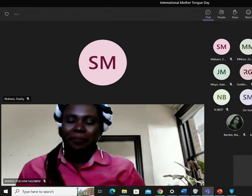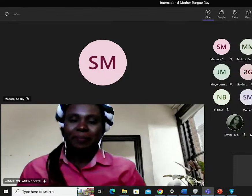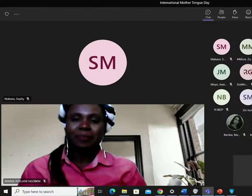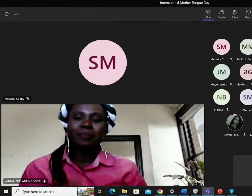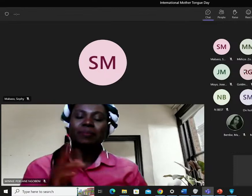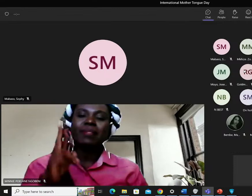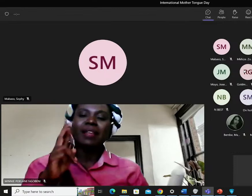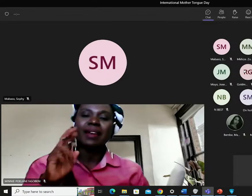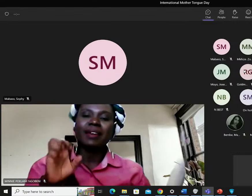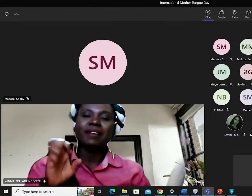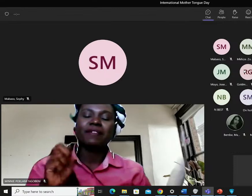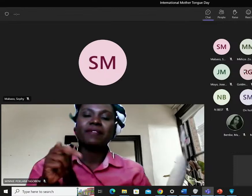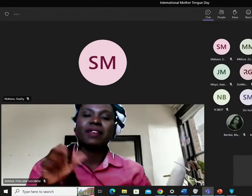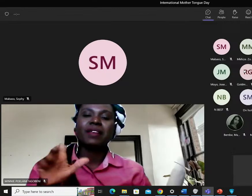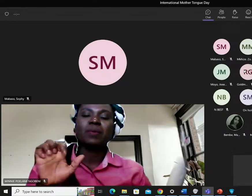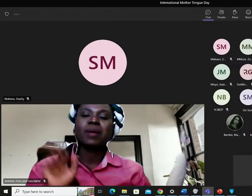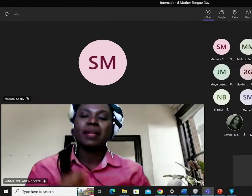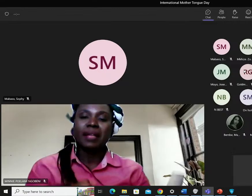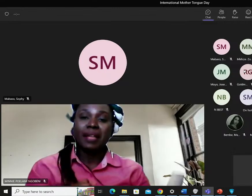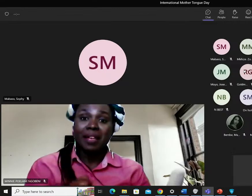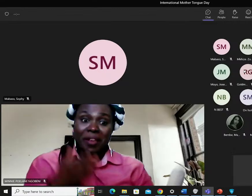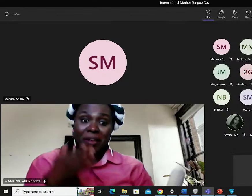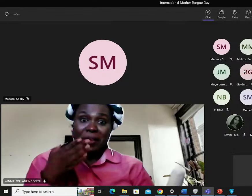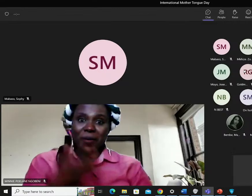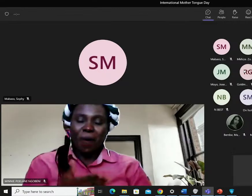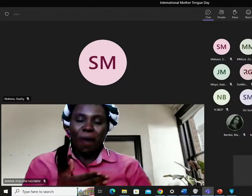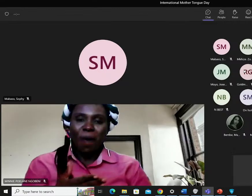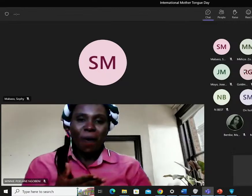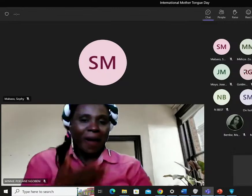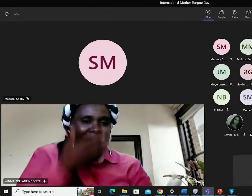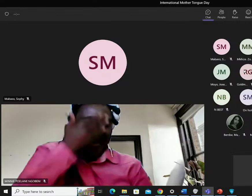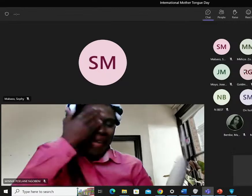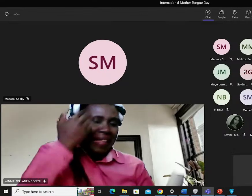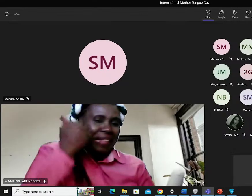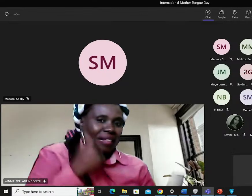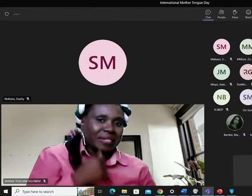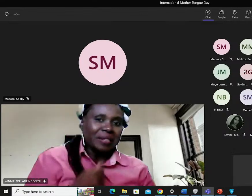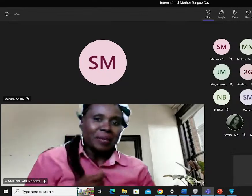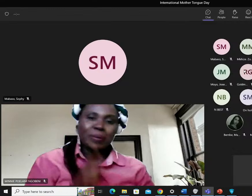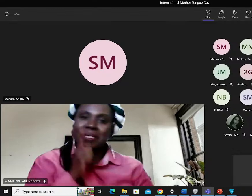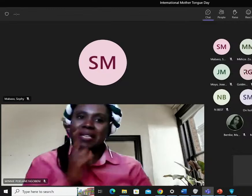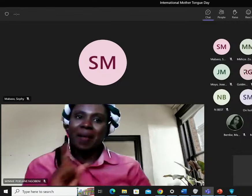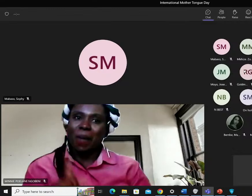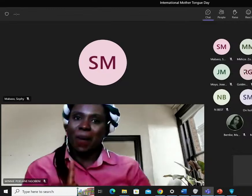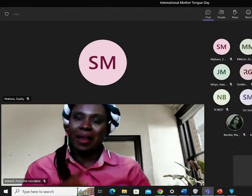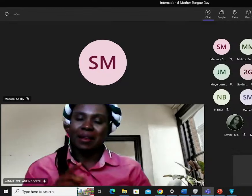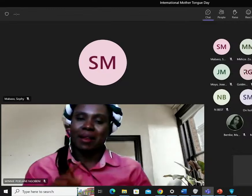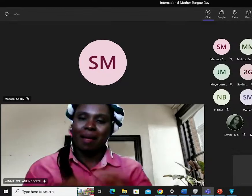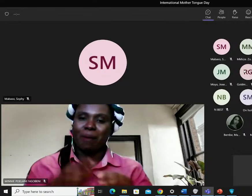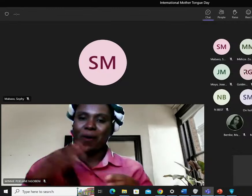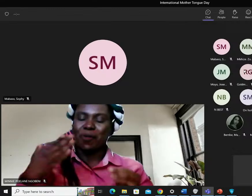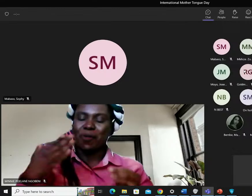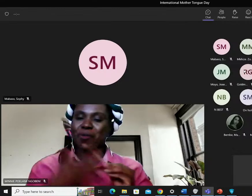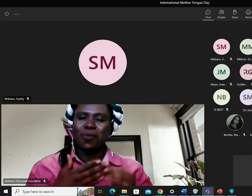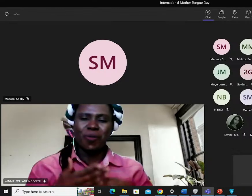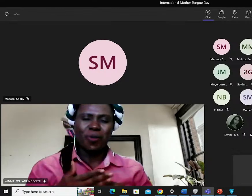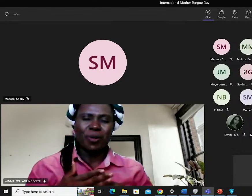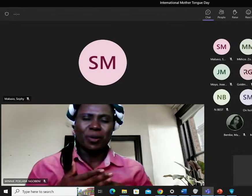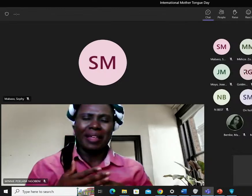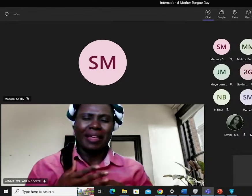Refilwe yo andiyazi bake ndithini ngawe. Ininzi lento ndiyifundileyo ngawe.